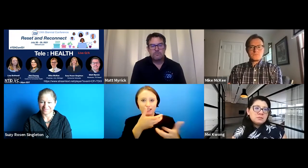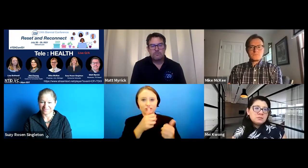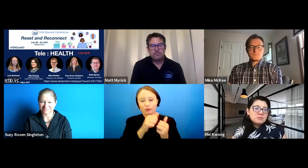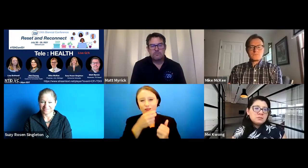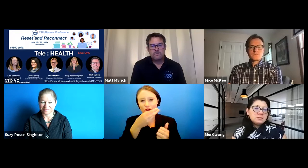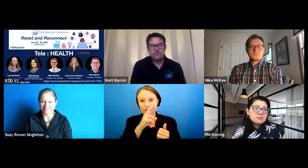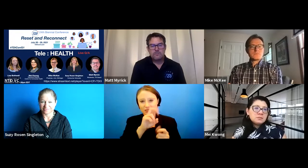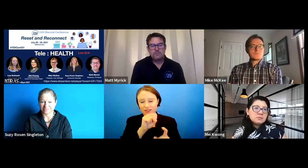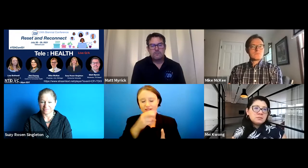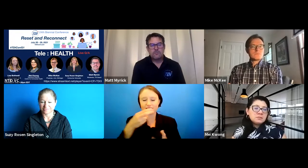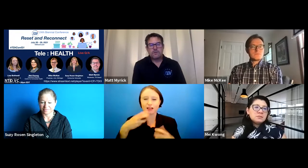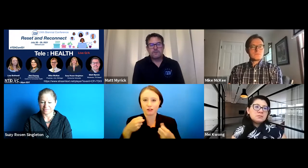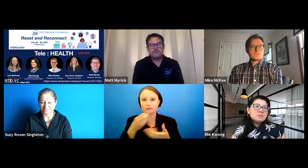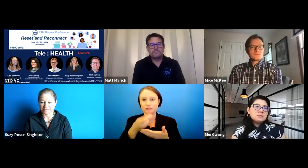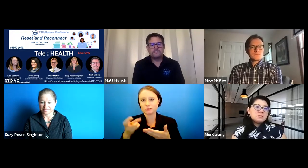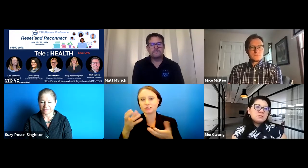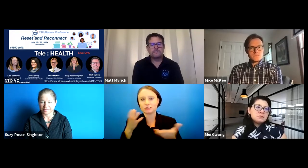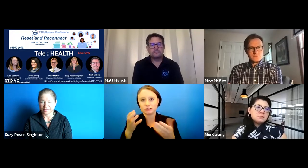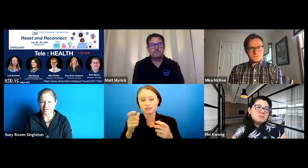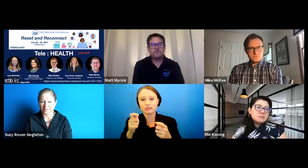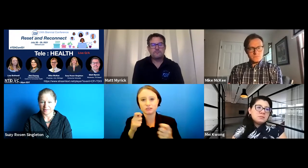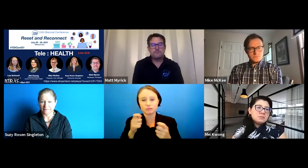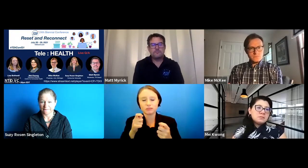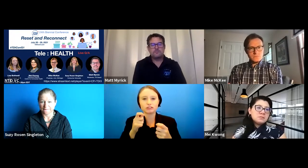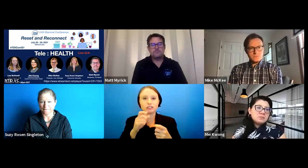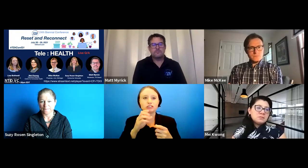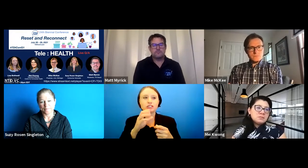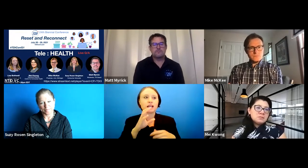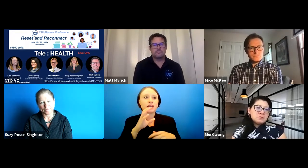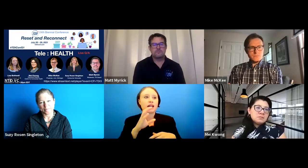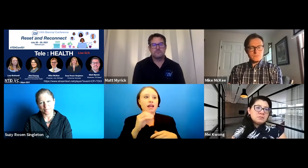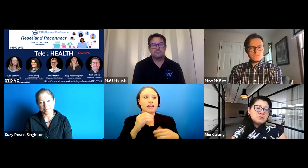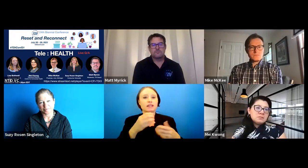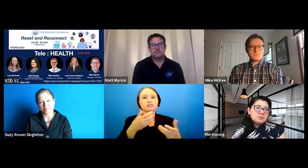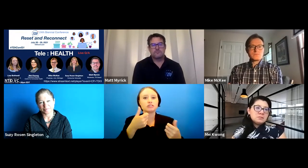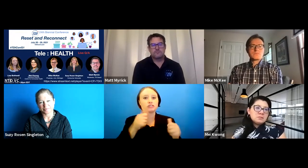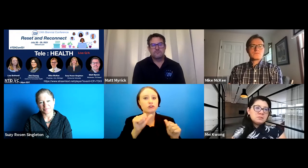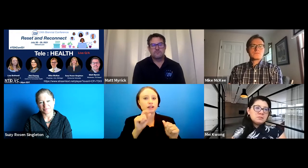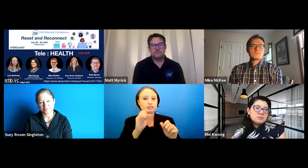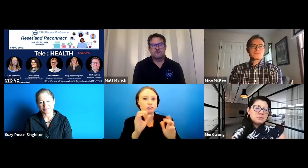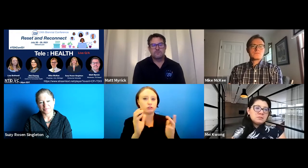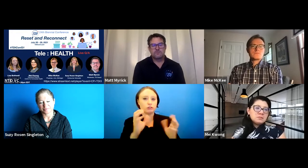HRSA, and we've engaged with HRSA, Health Resource Services Administration.